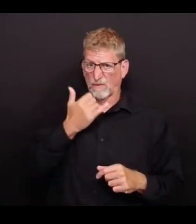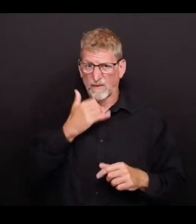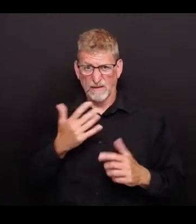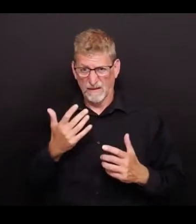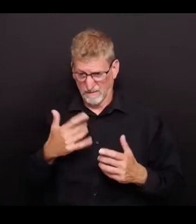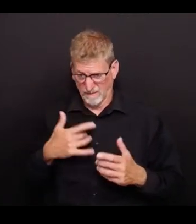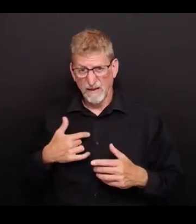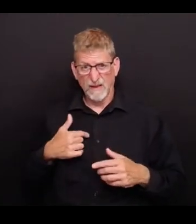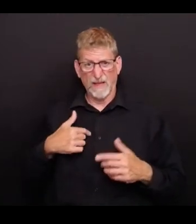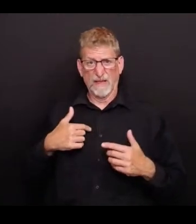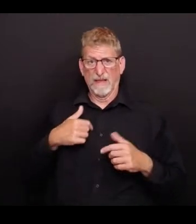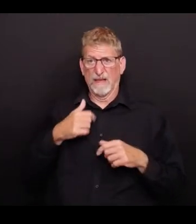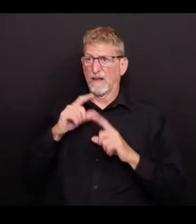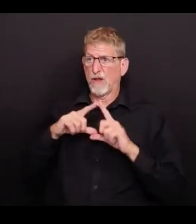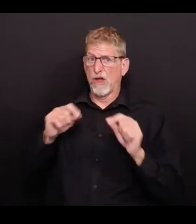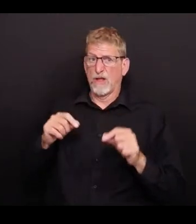far.